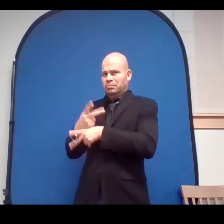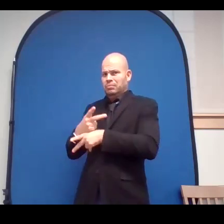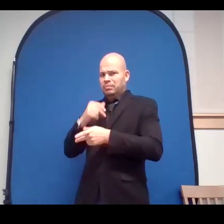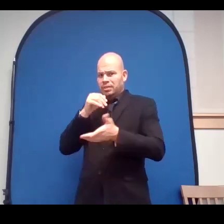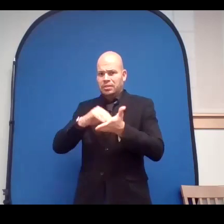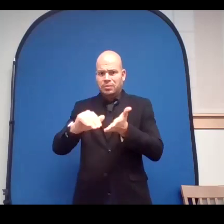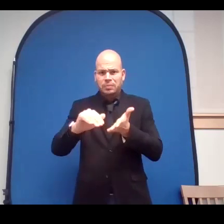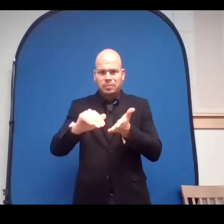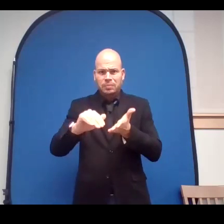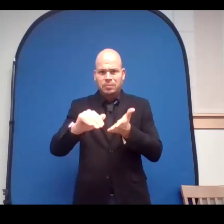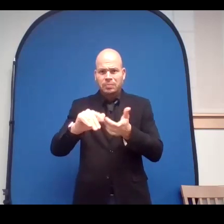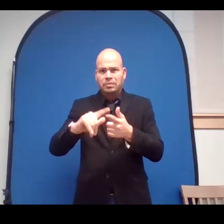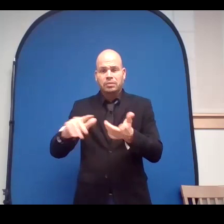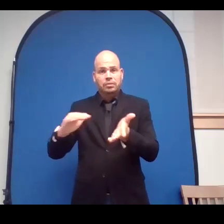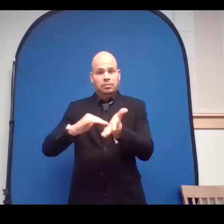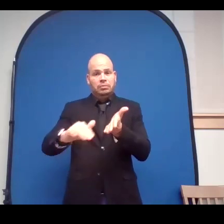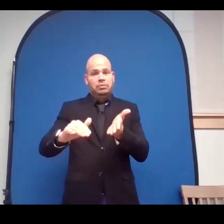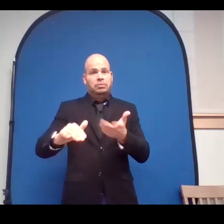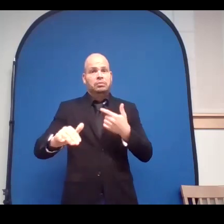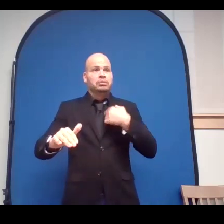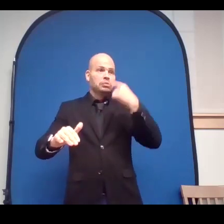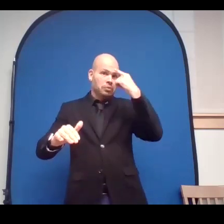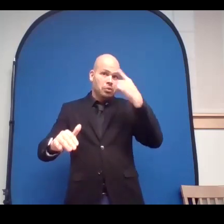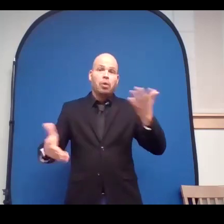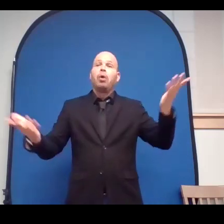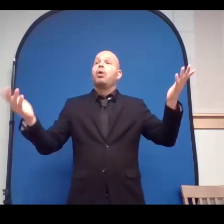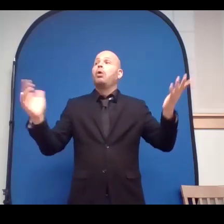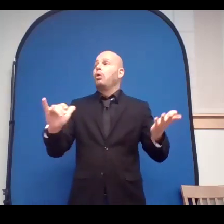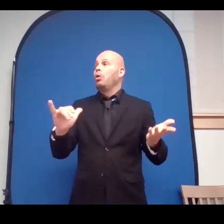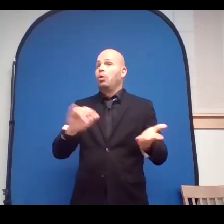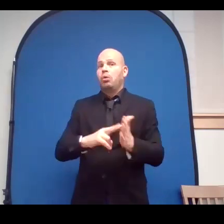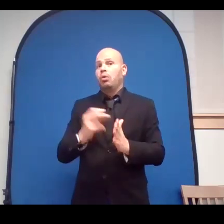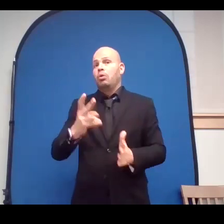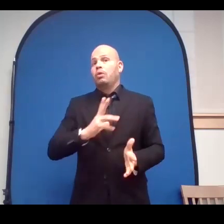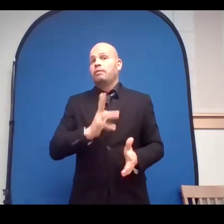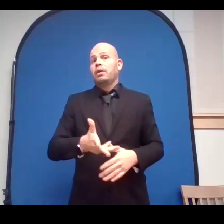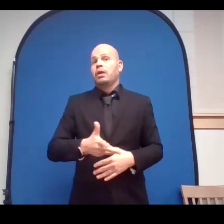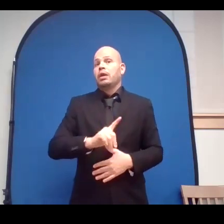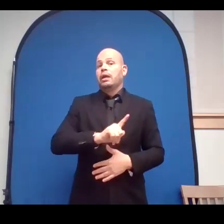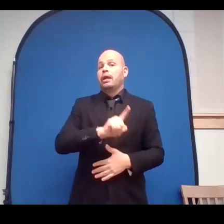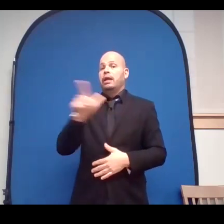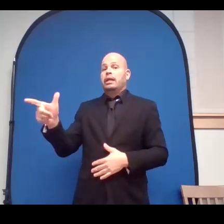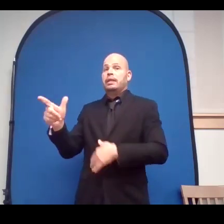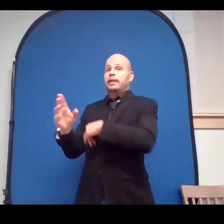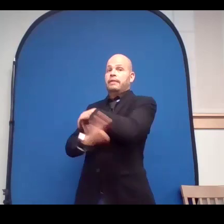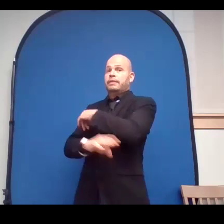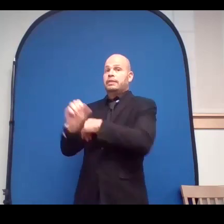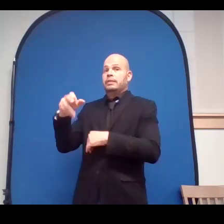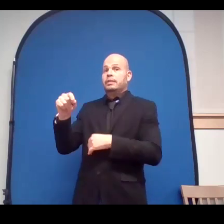the beginning of this process in July, certainly. And then receiving the text message in September, we deemed that it